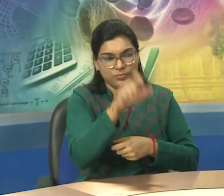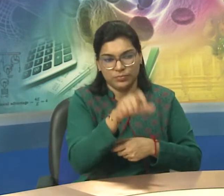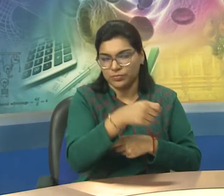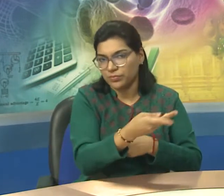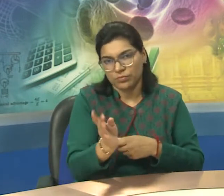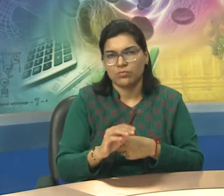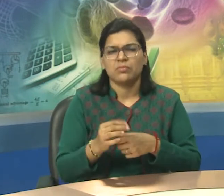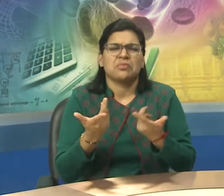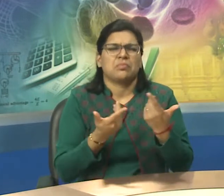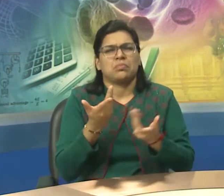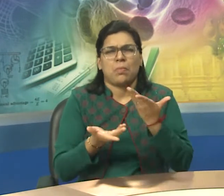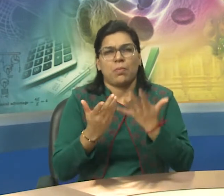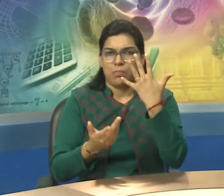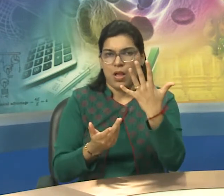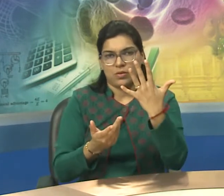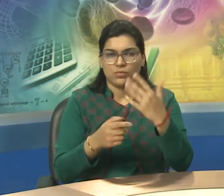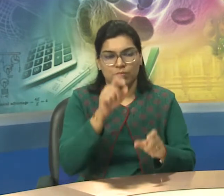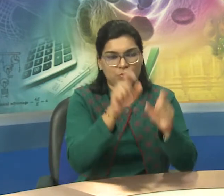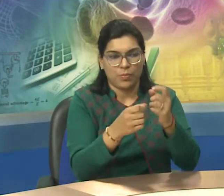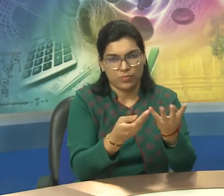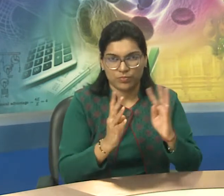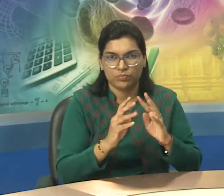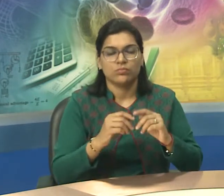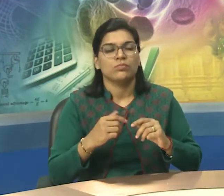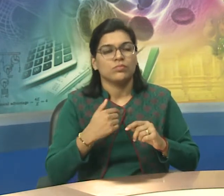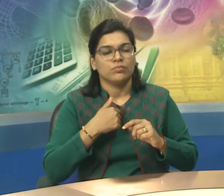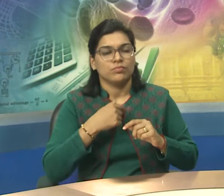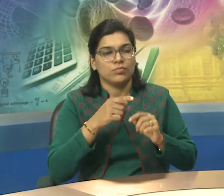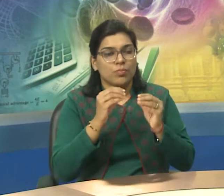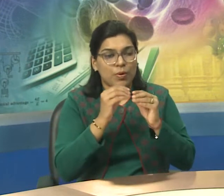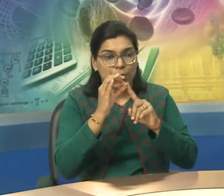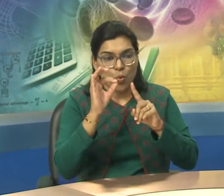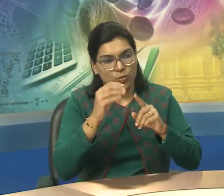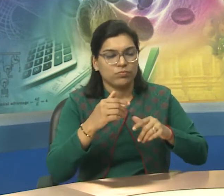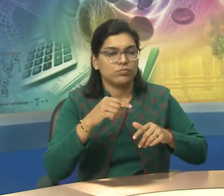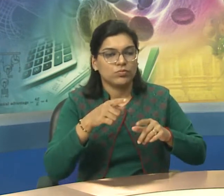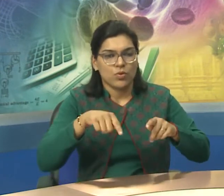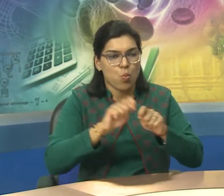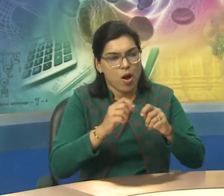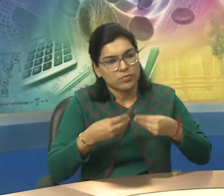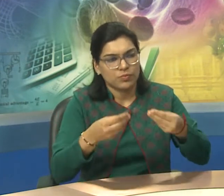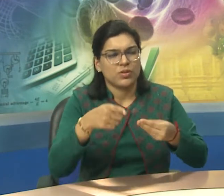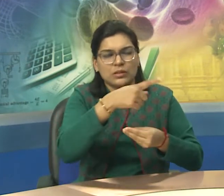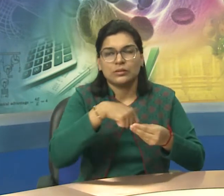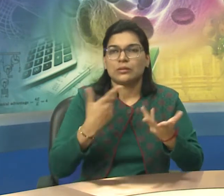rather than recruiting and